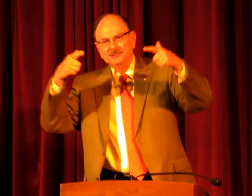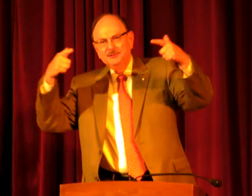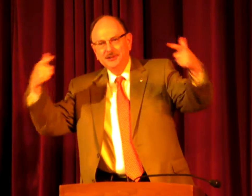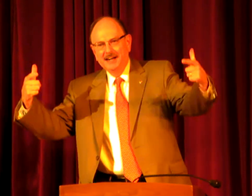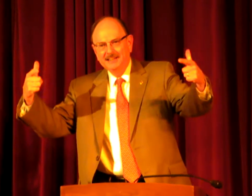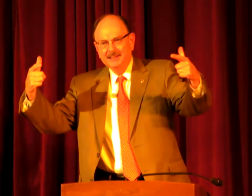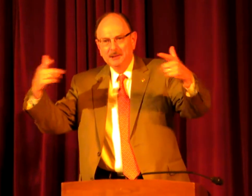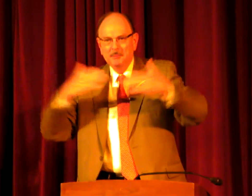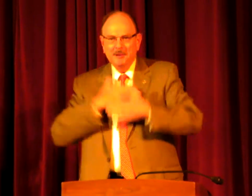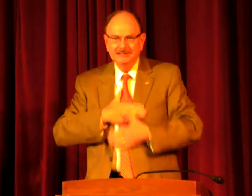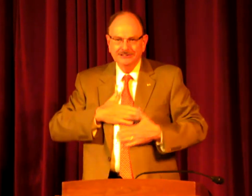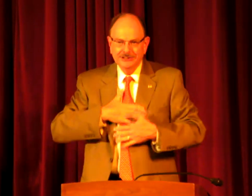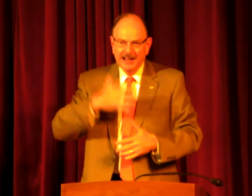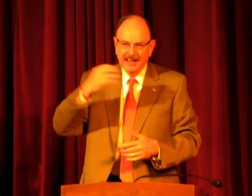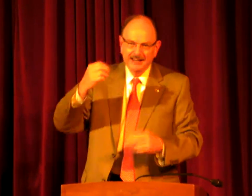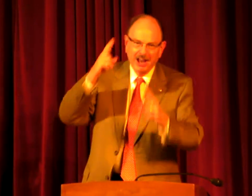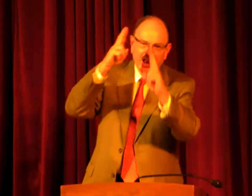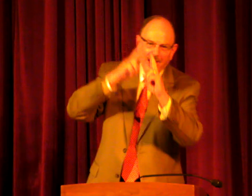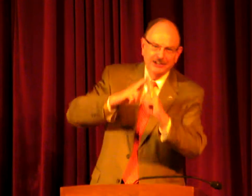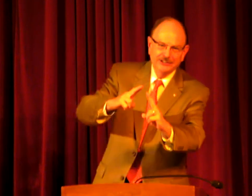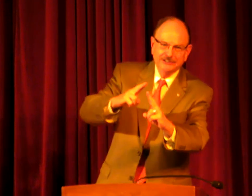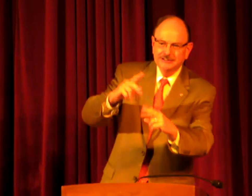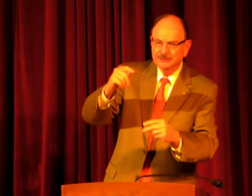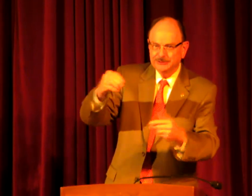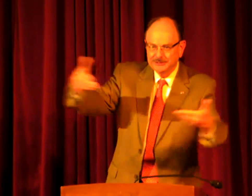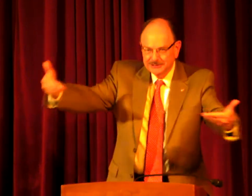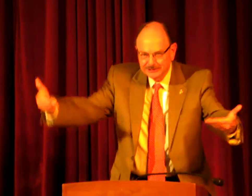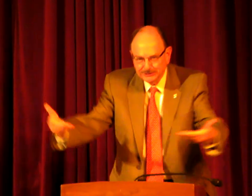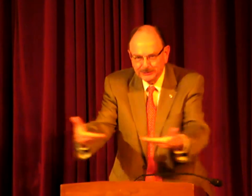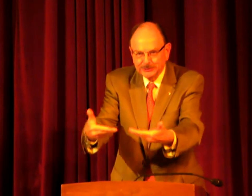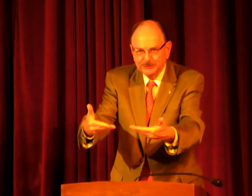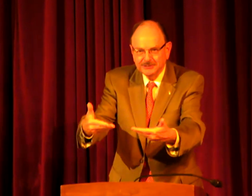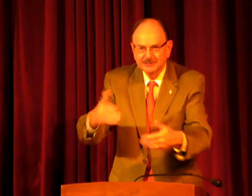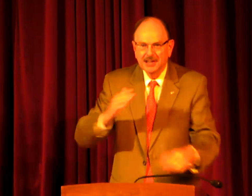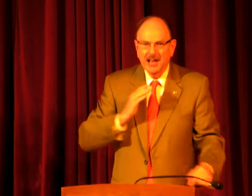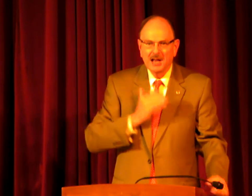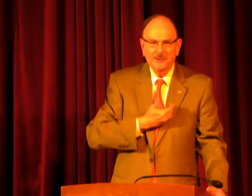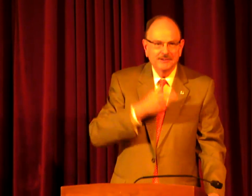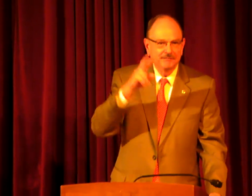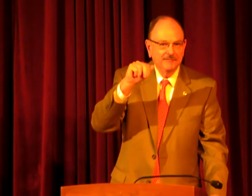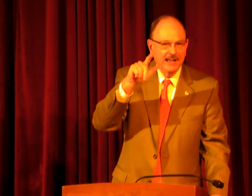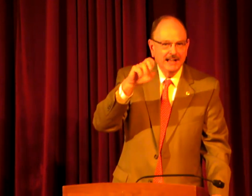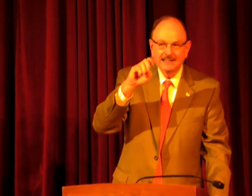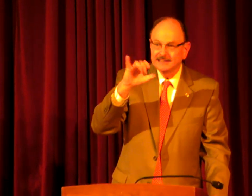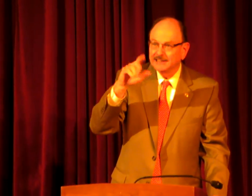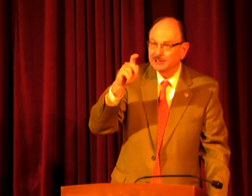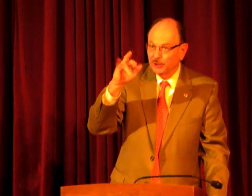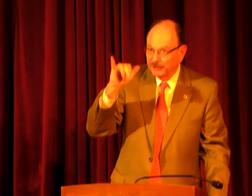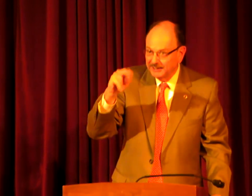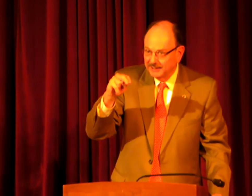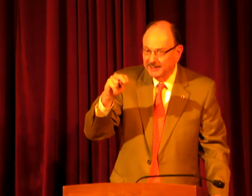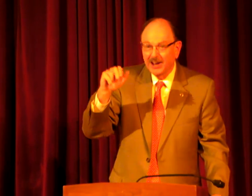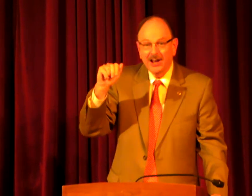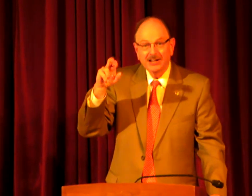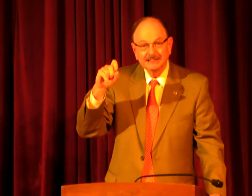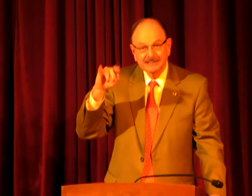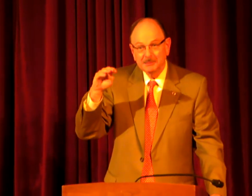I have the immense pleasure and honor of introducing to you our